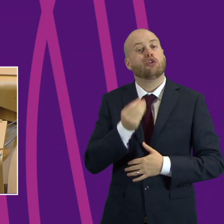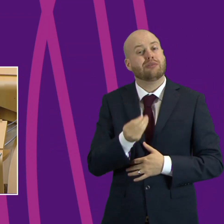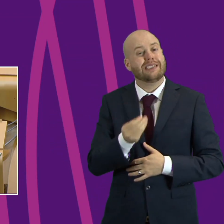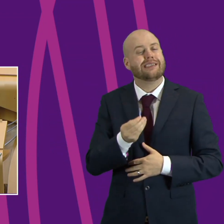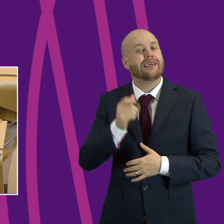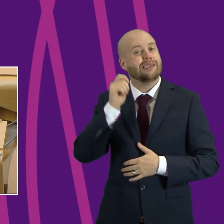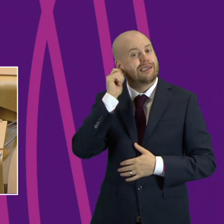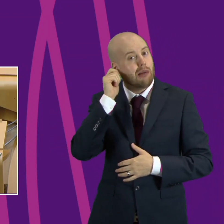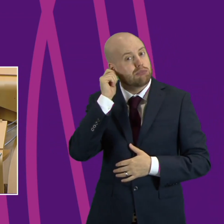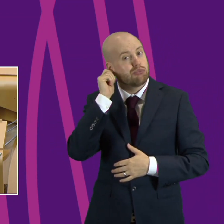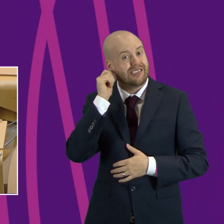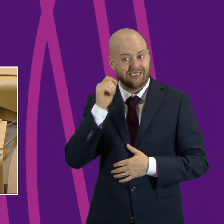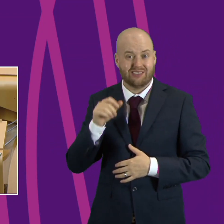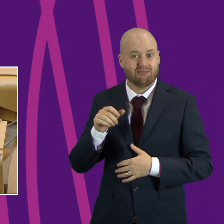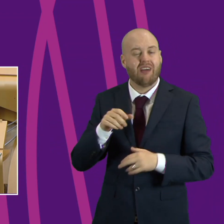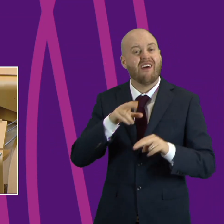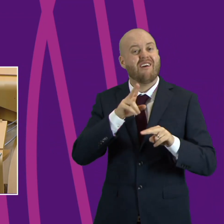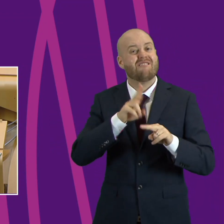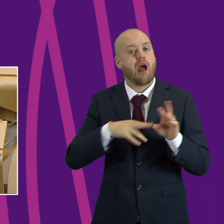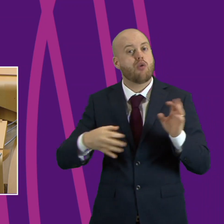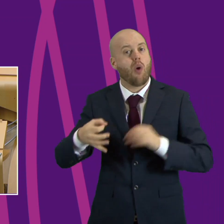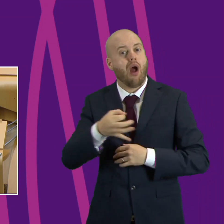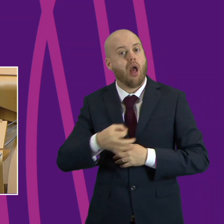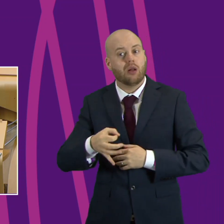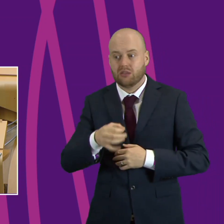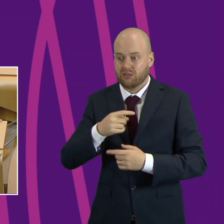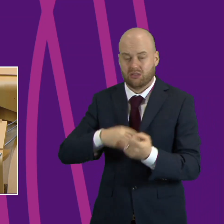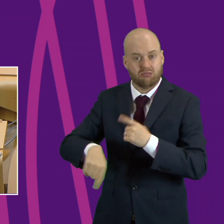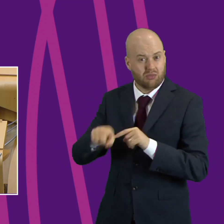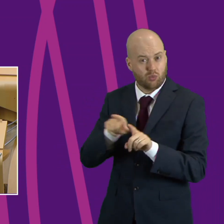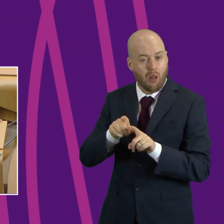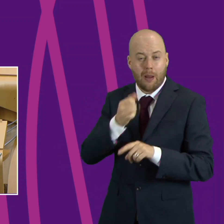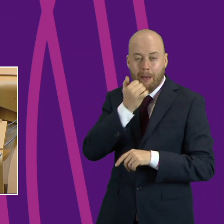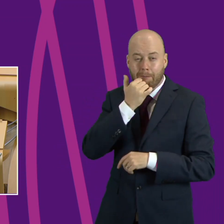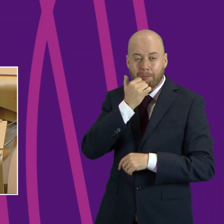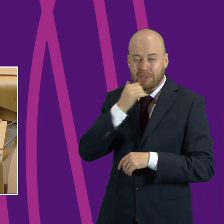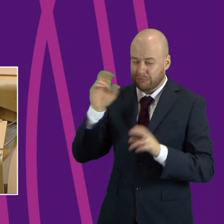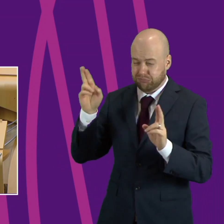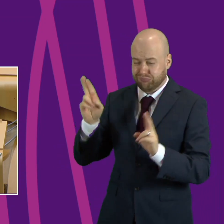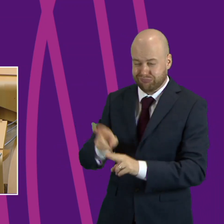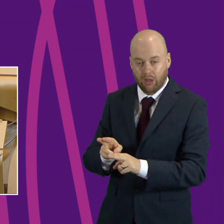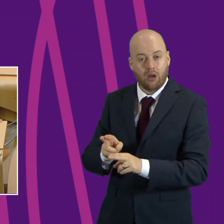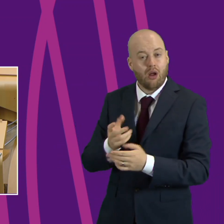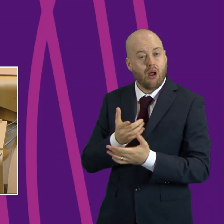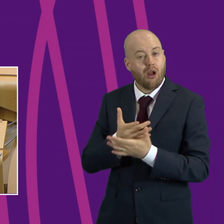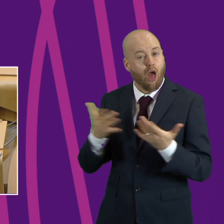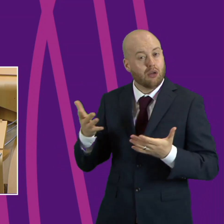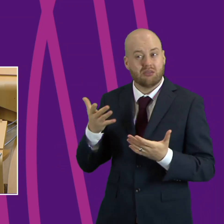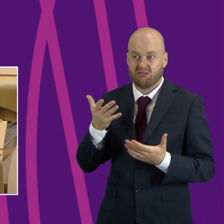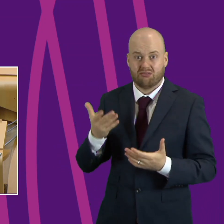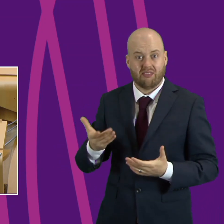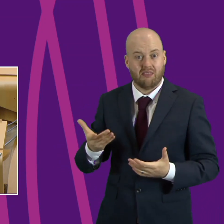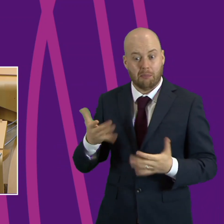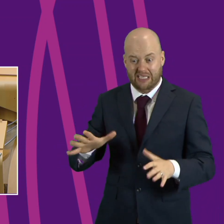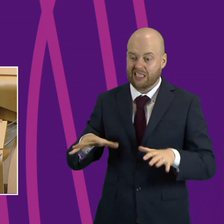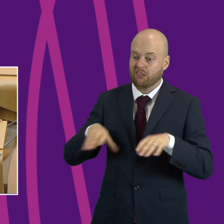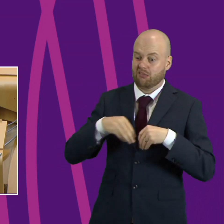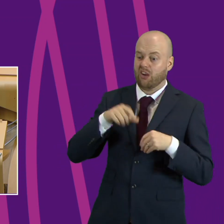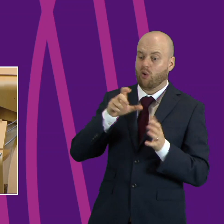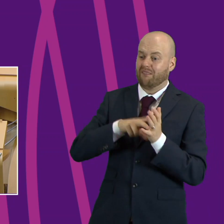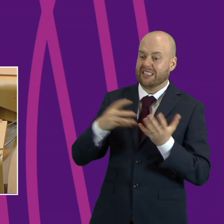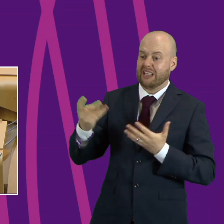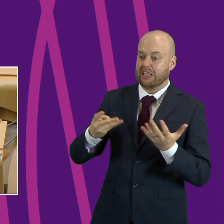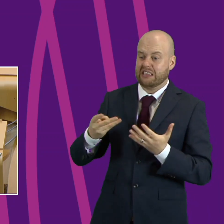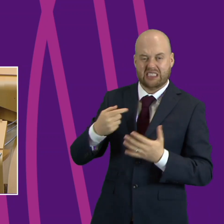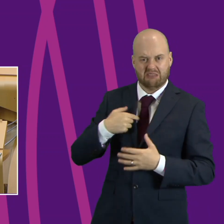Islands, 187 people are known to have caught the virus, 181 have recovered, and not one person has died. Portugal's per capita deaths are a